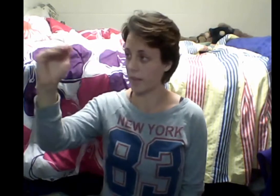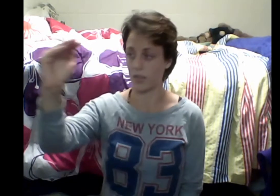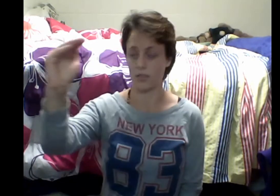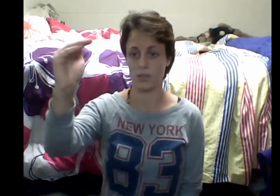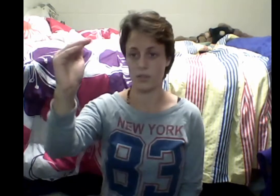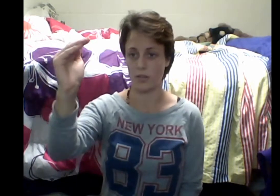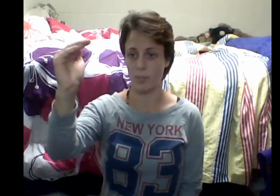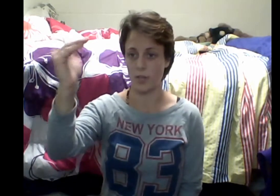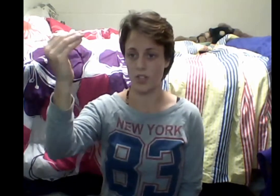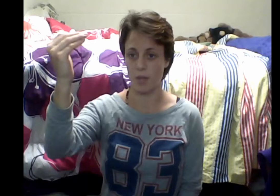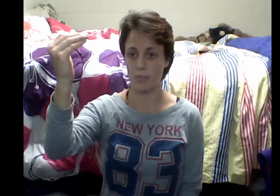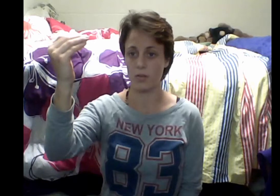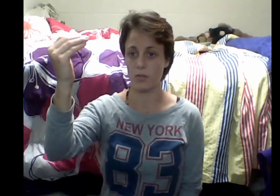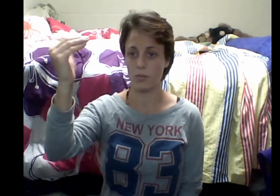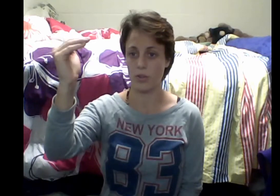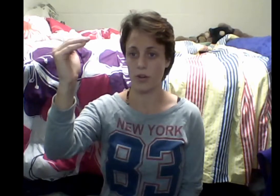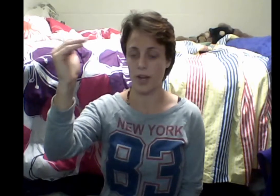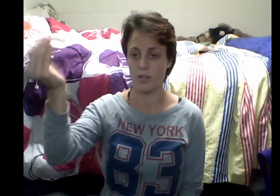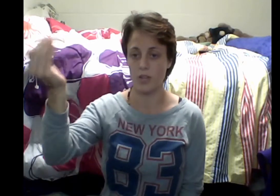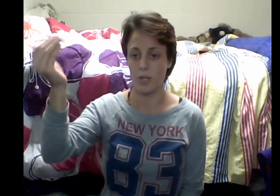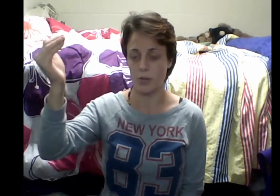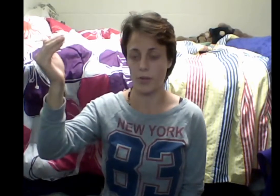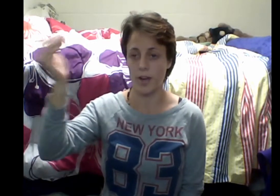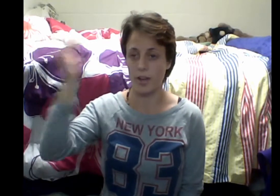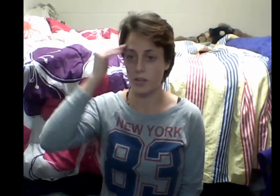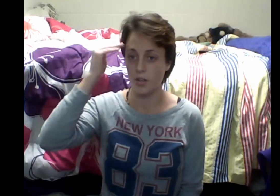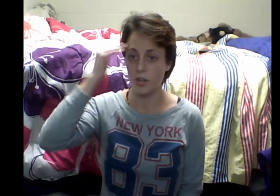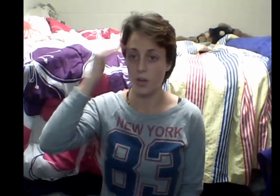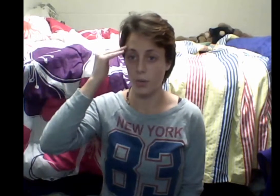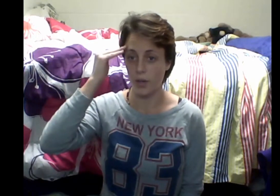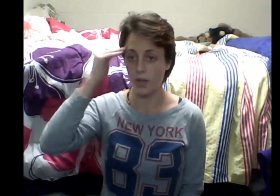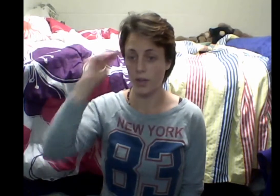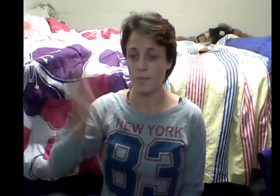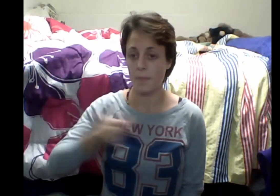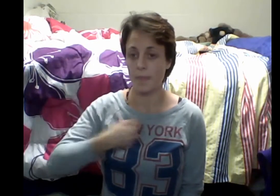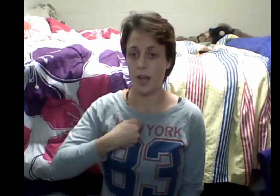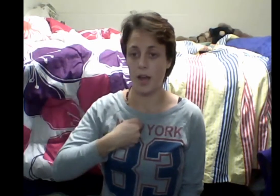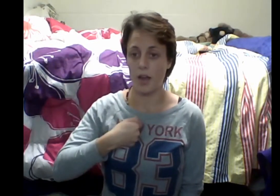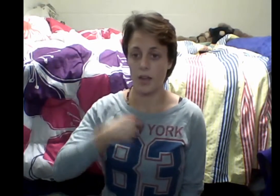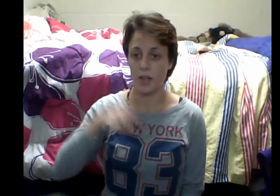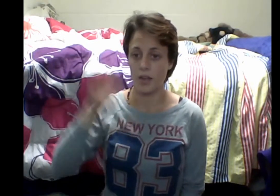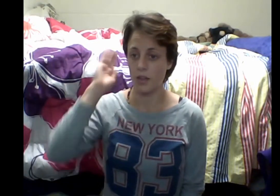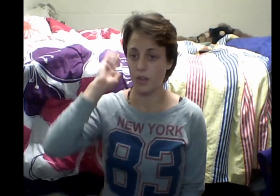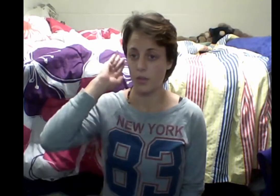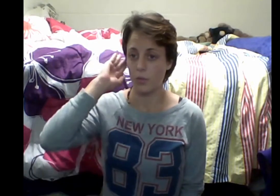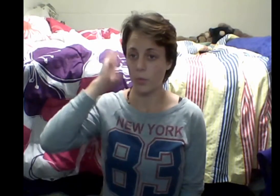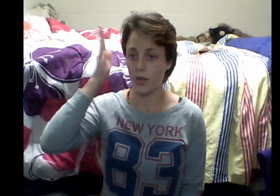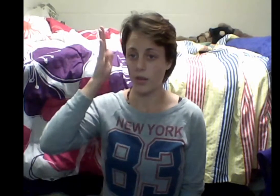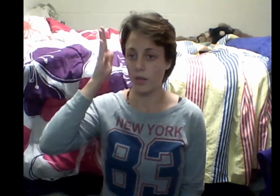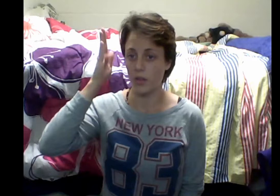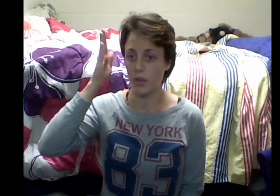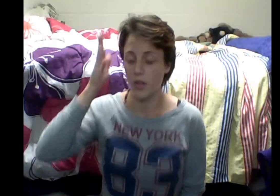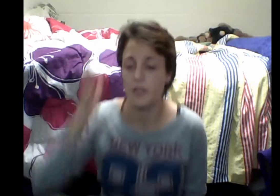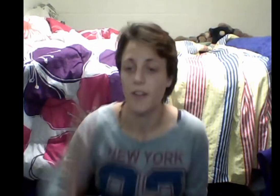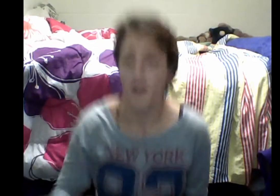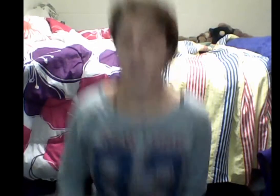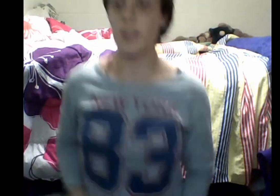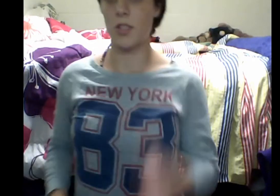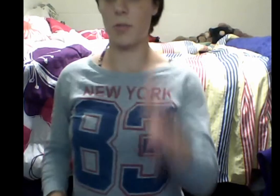a cuppy shape with your hand, with your right hand. Knowing, I will find, as you put your